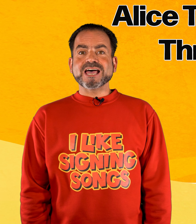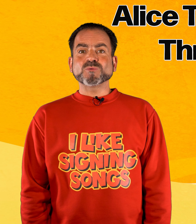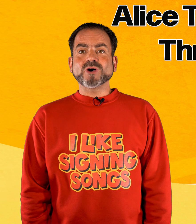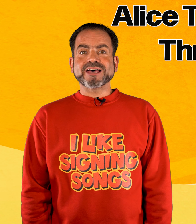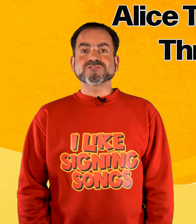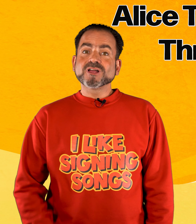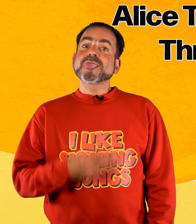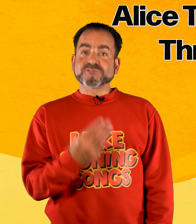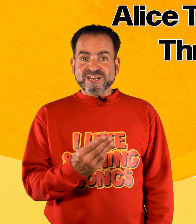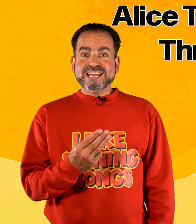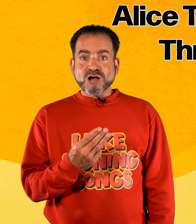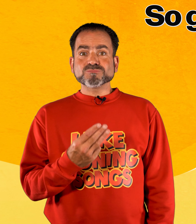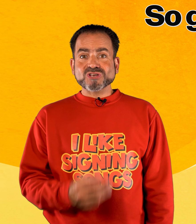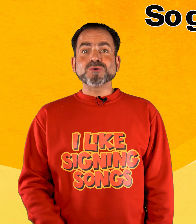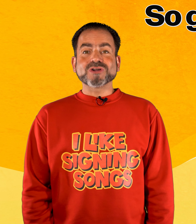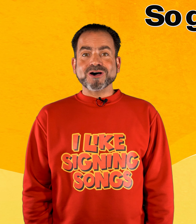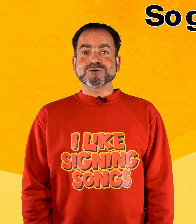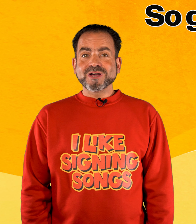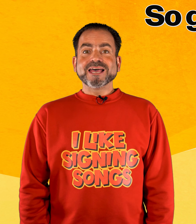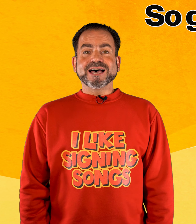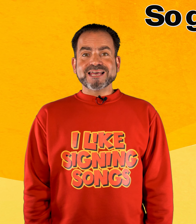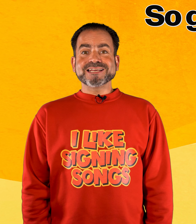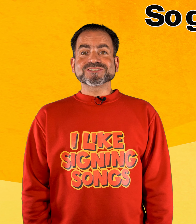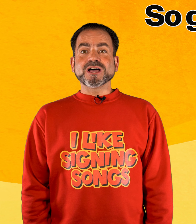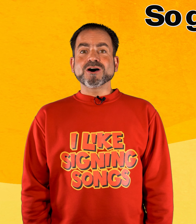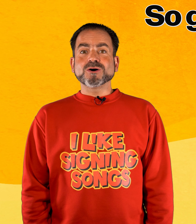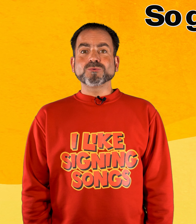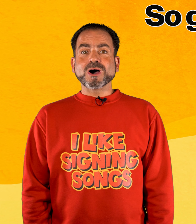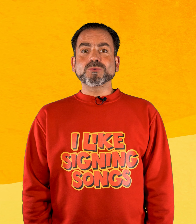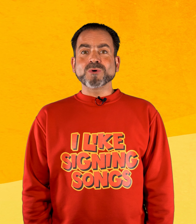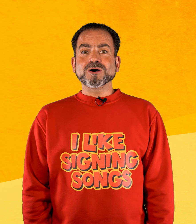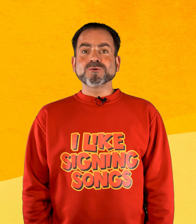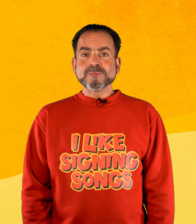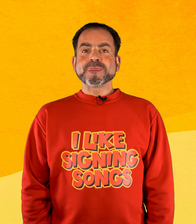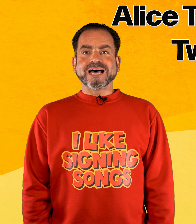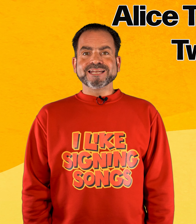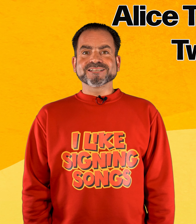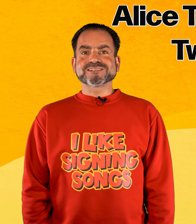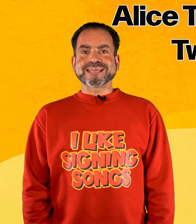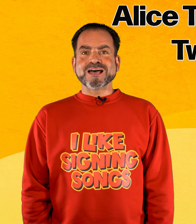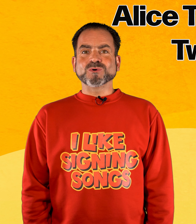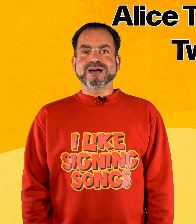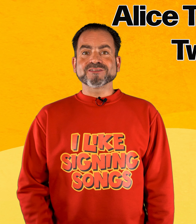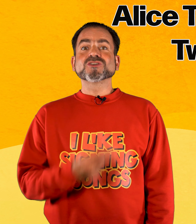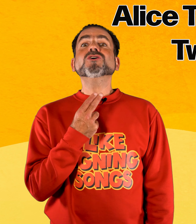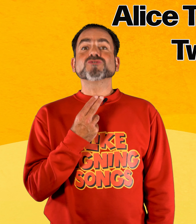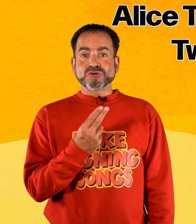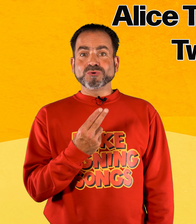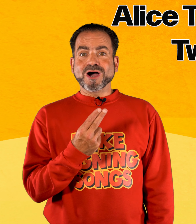camel has three humps. Oh go, Alice go, oh, oh. Alice the camel has two